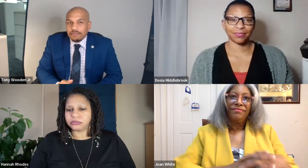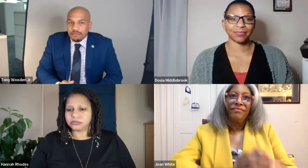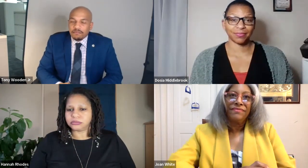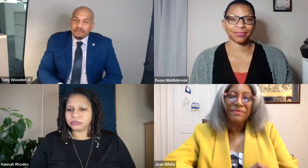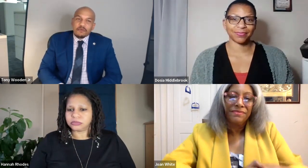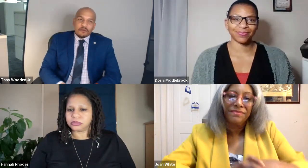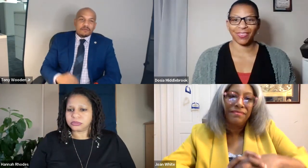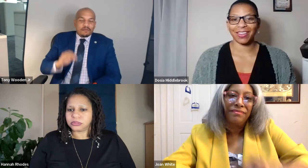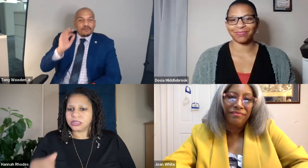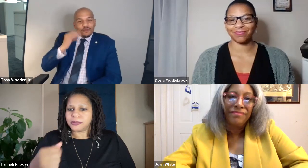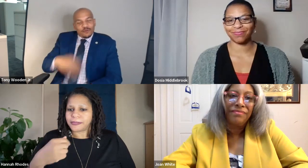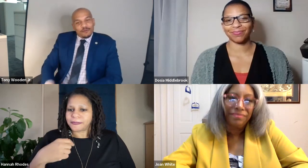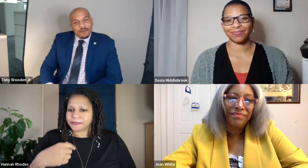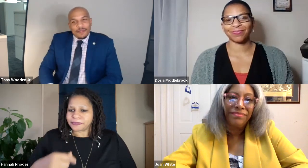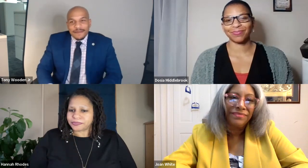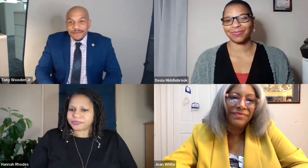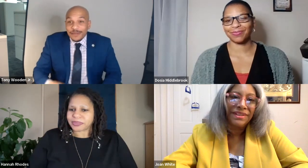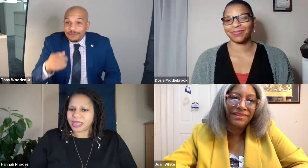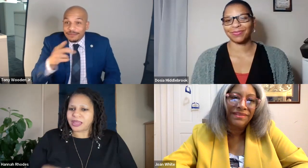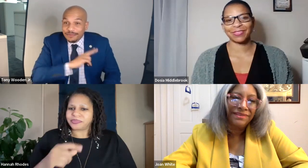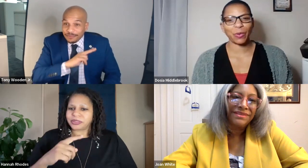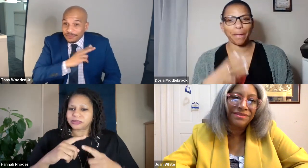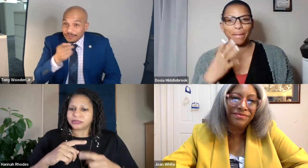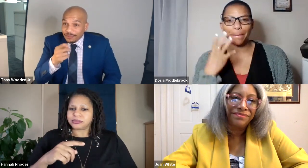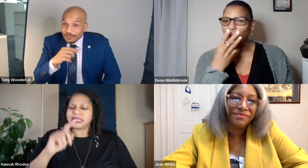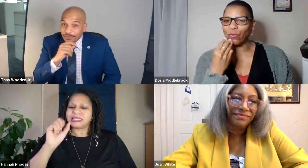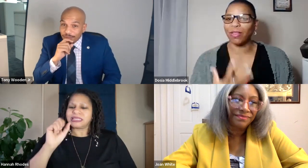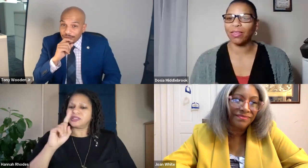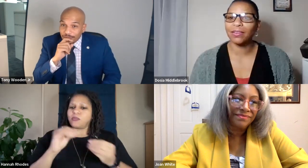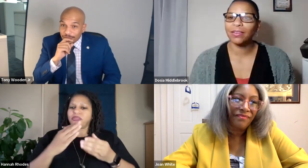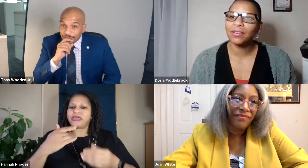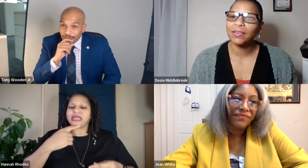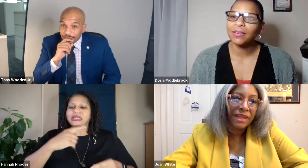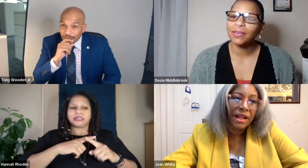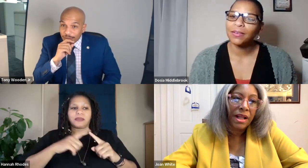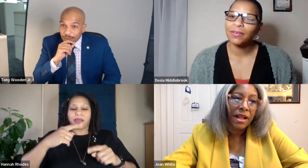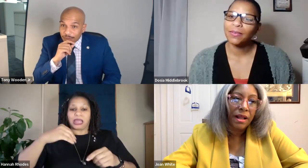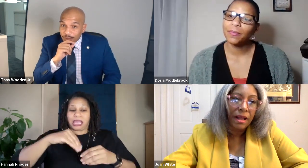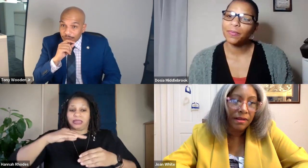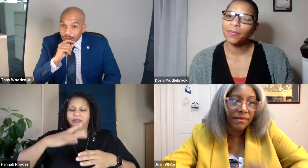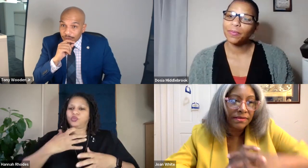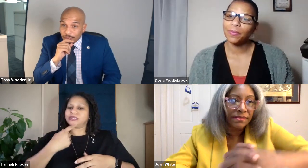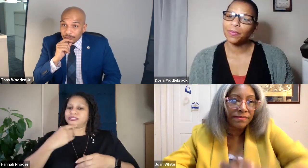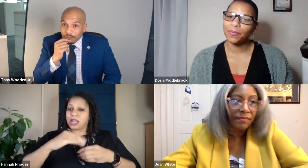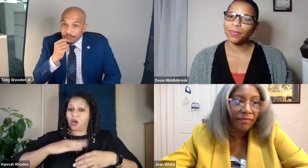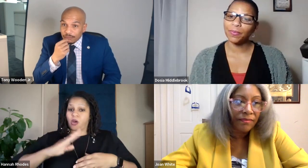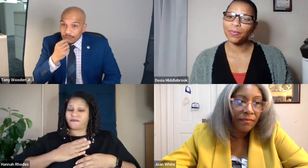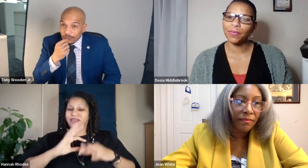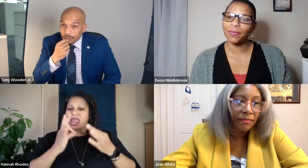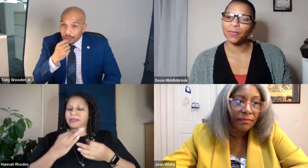gene follows the females in the family. Hannah, go ahead. And Hannah's saying, one more thing that I wanted